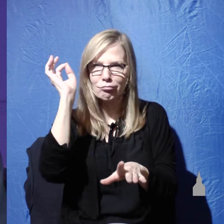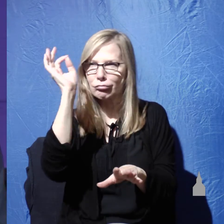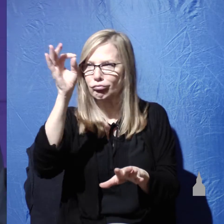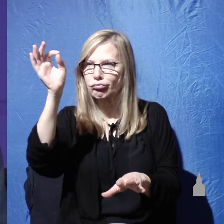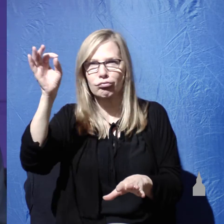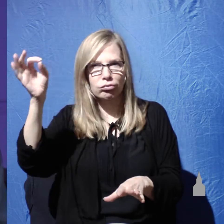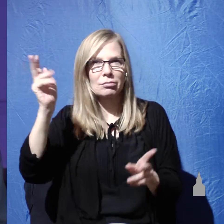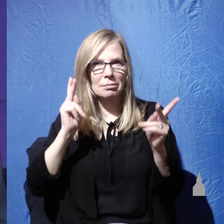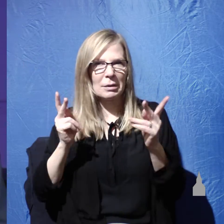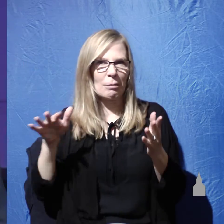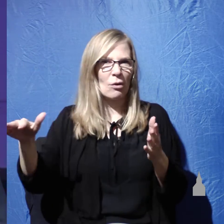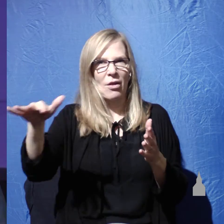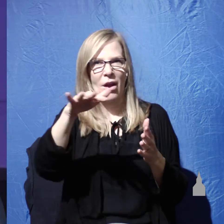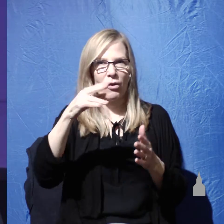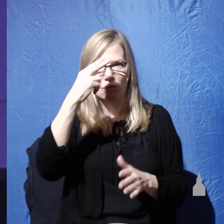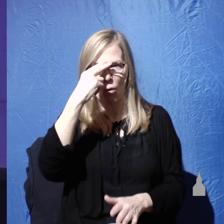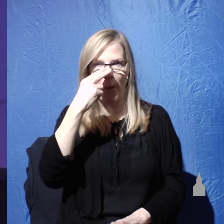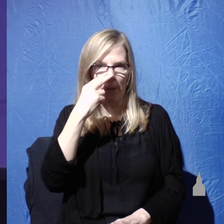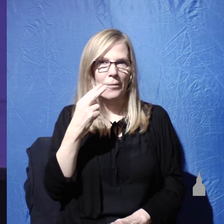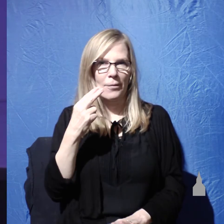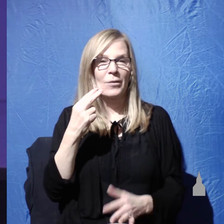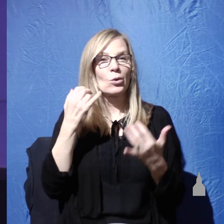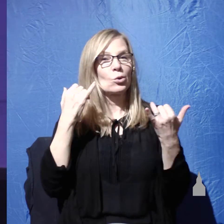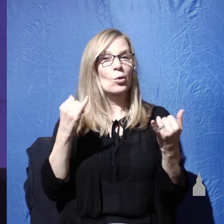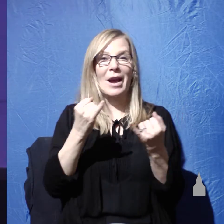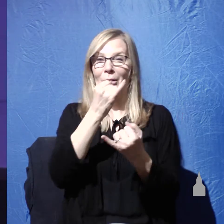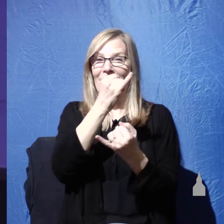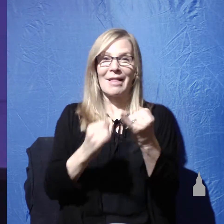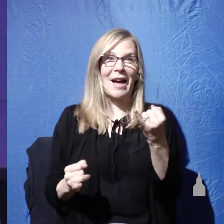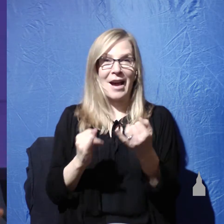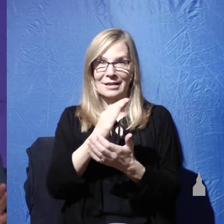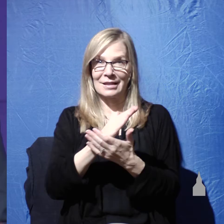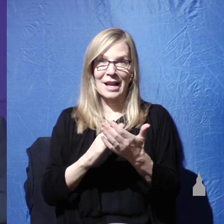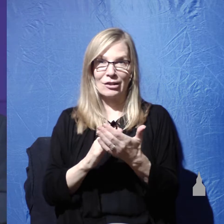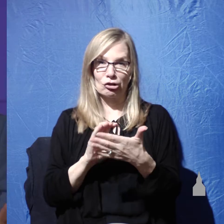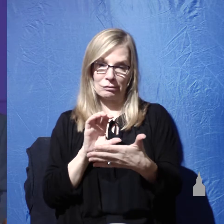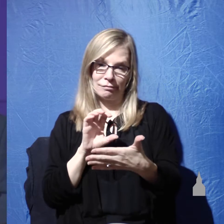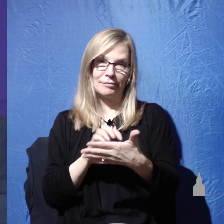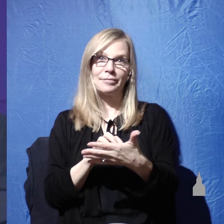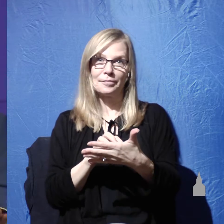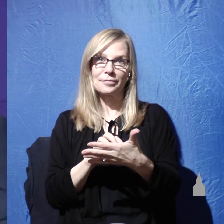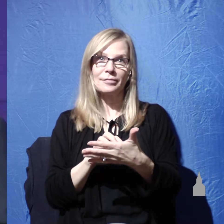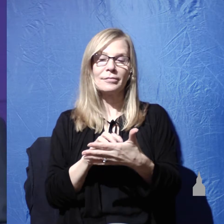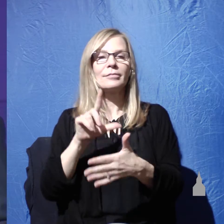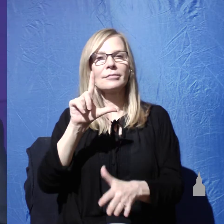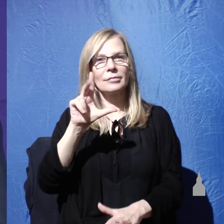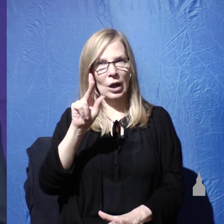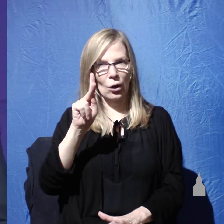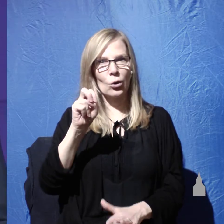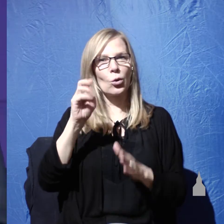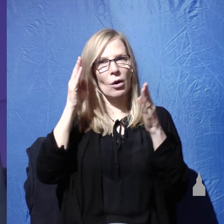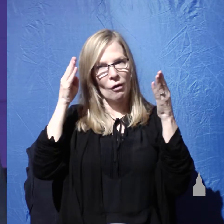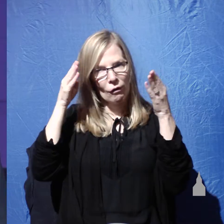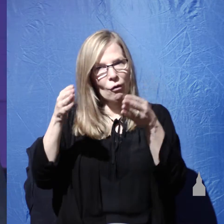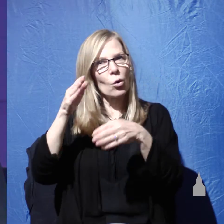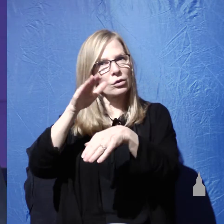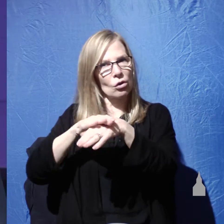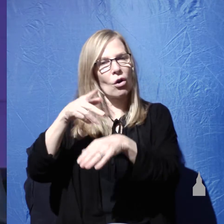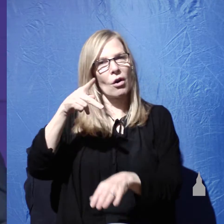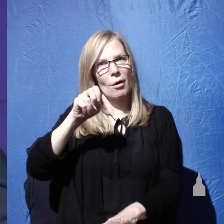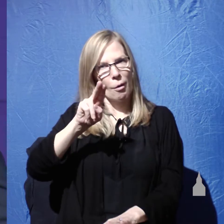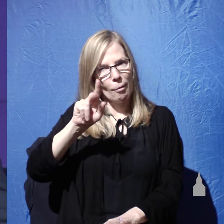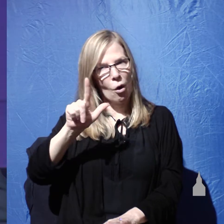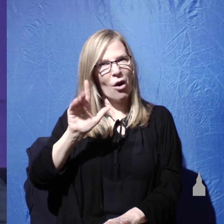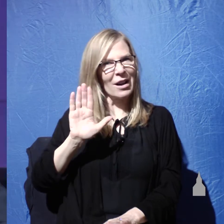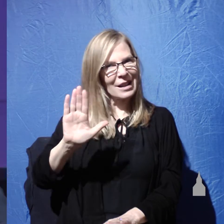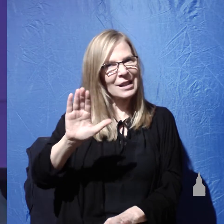And therefore, as we come to this last section in Acts, Luke focuses on Paul's evangelistic ministry to